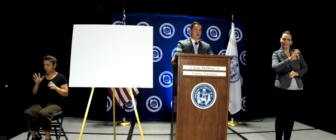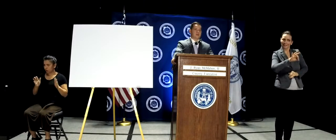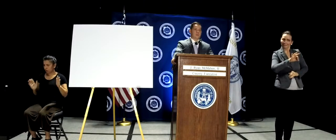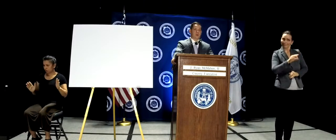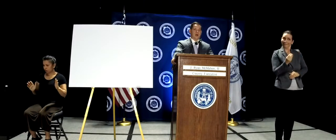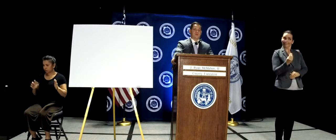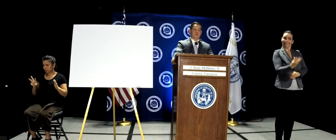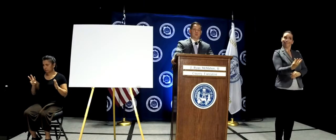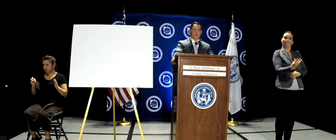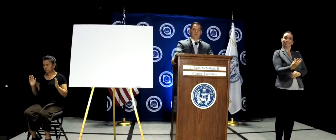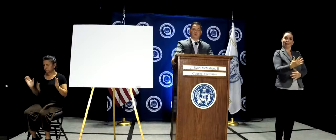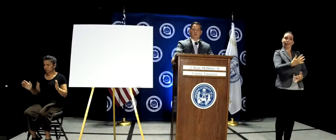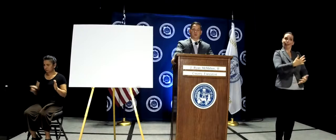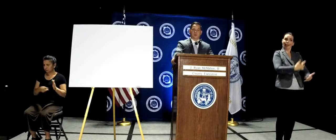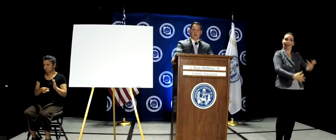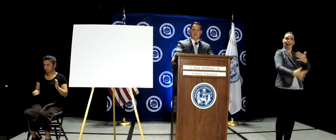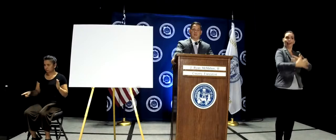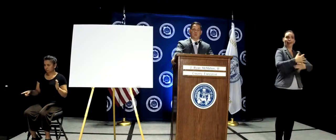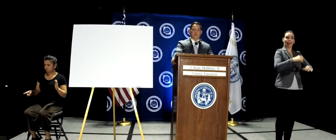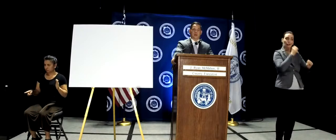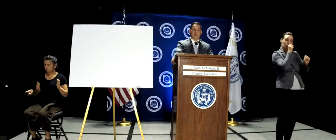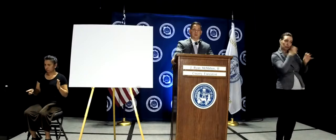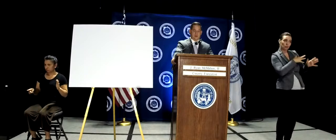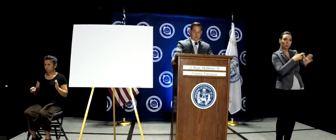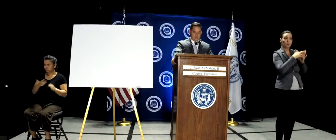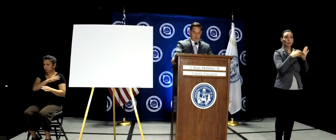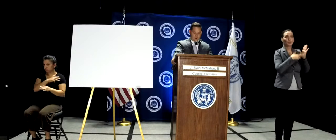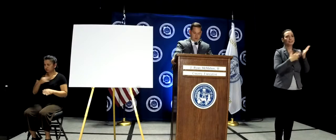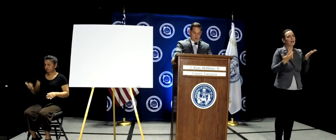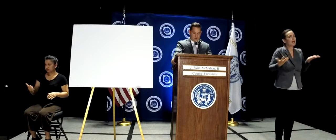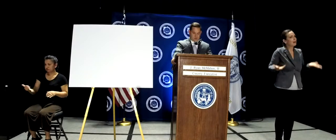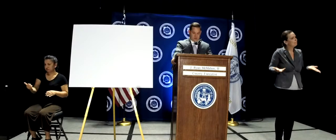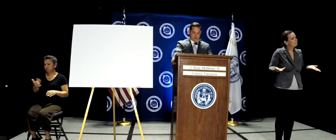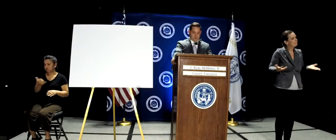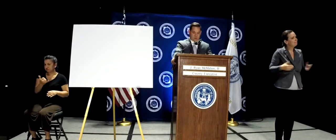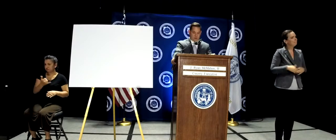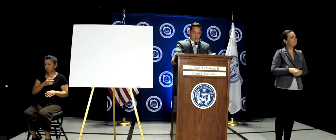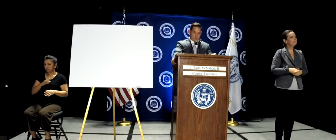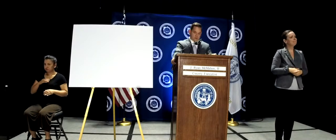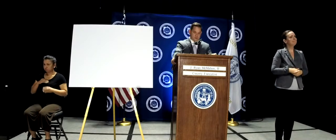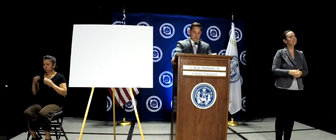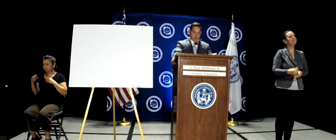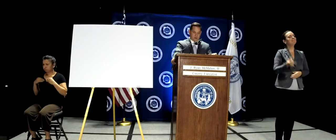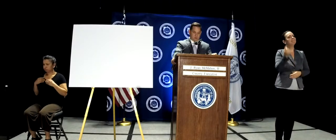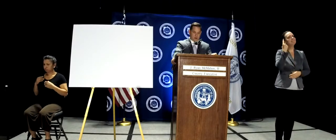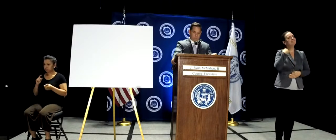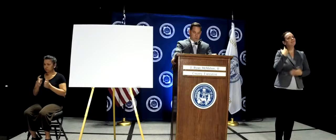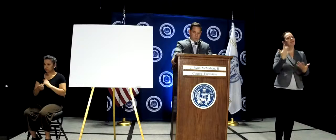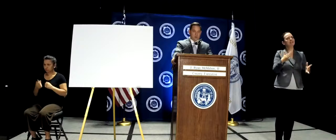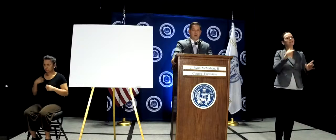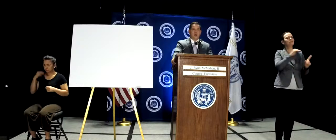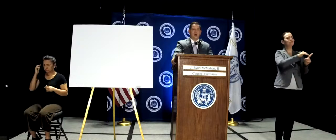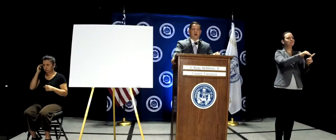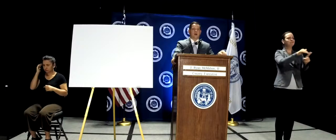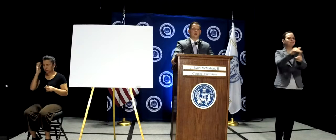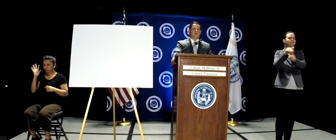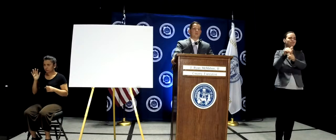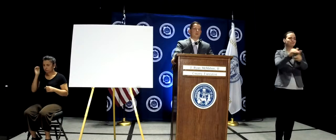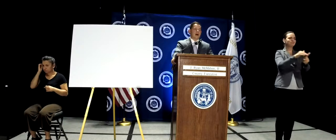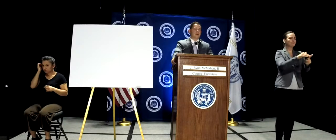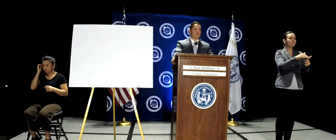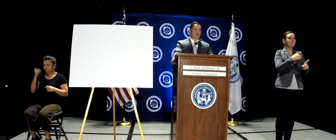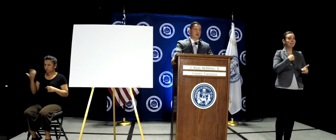These are demographics where people are socializing. We get it. I was there not too long ago, actually a while ago now, but